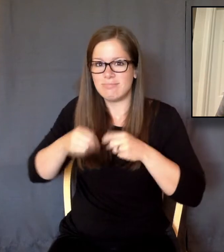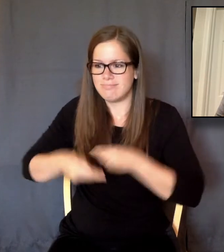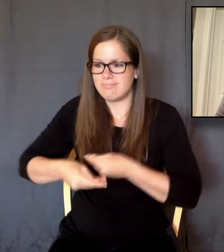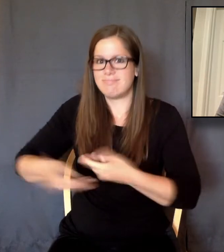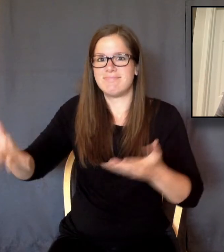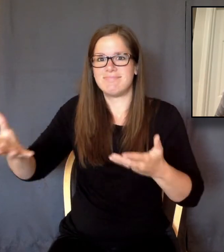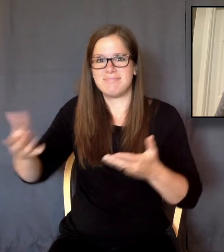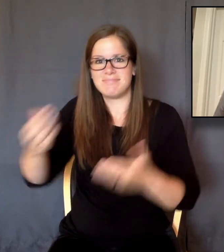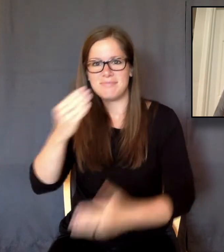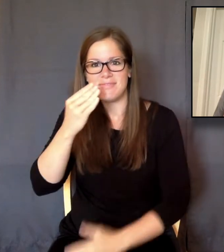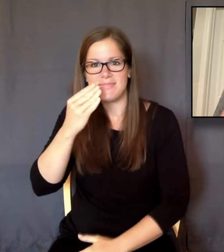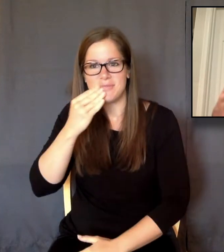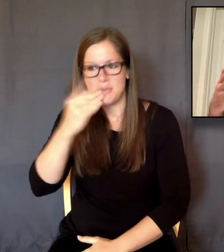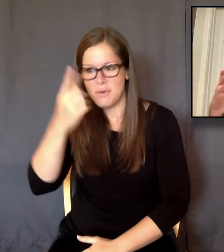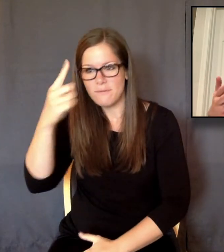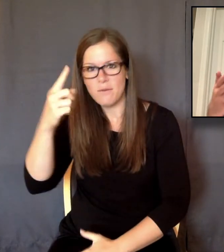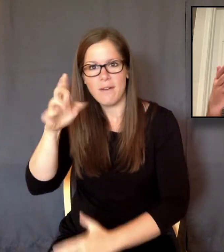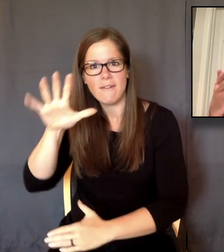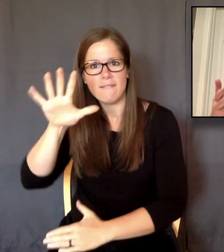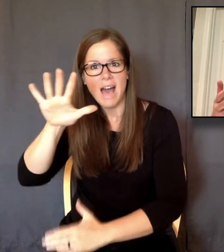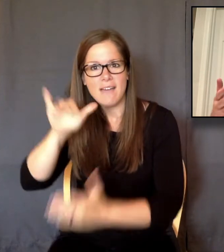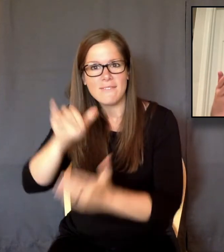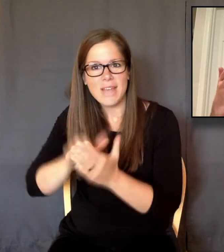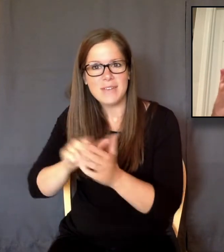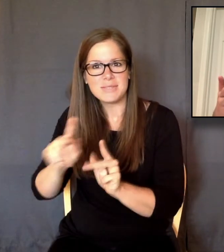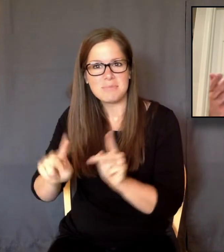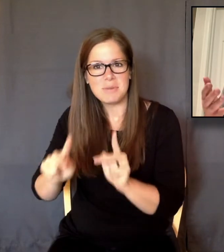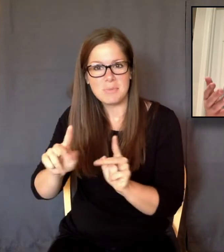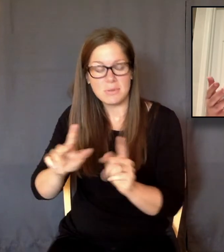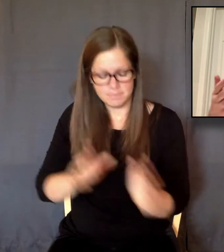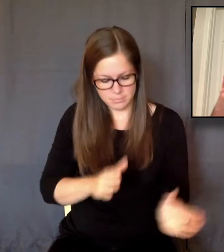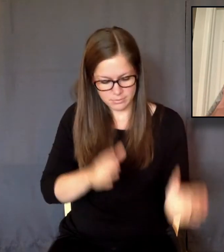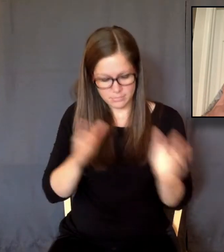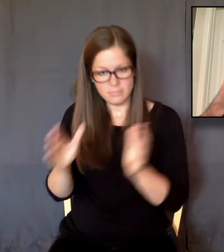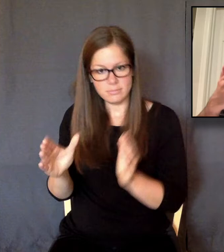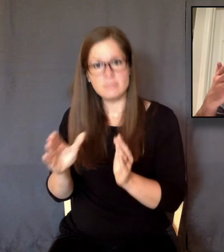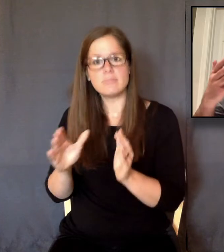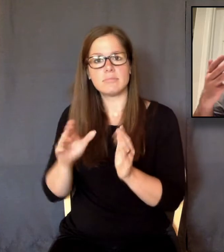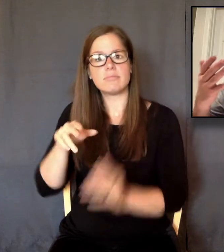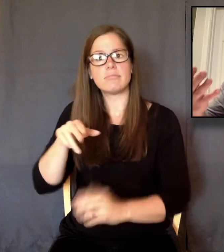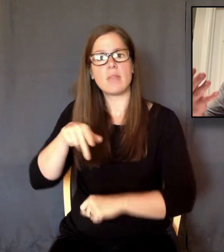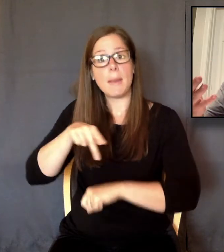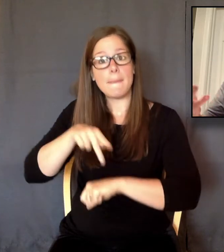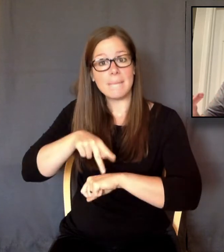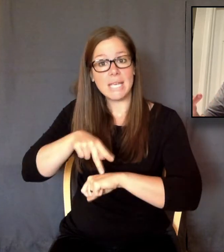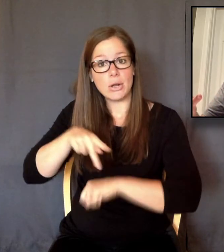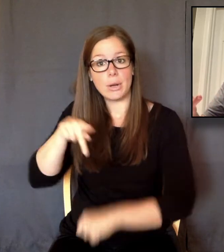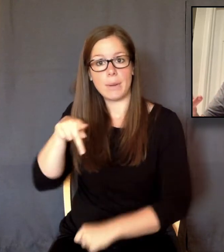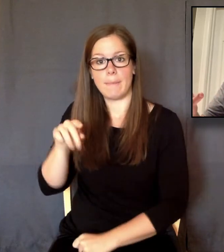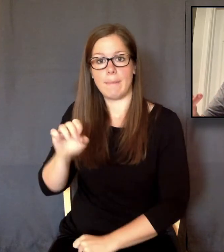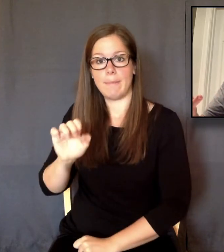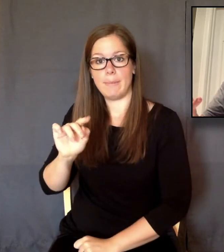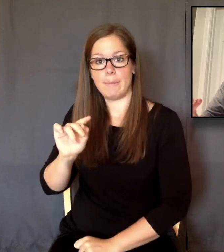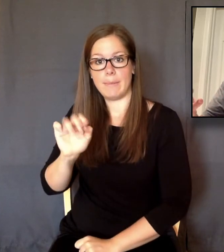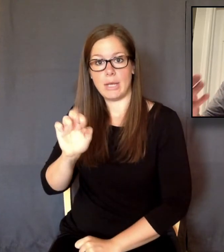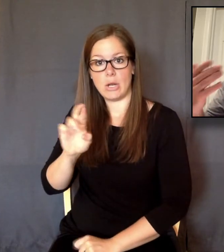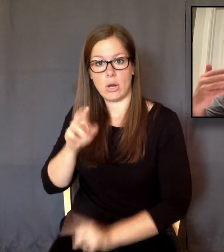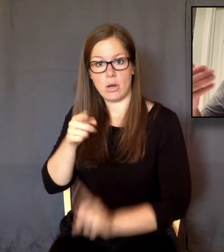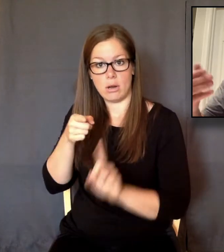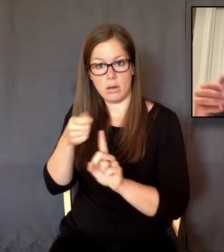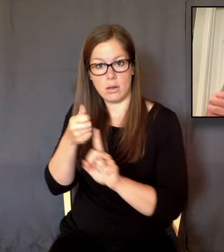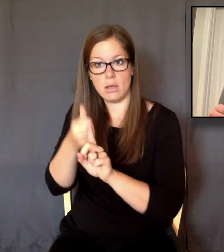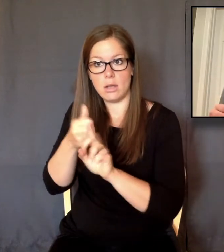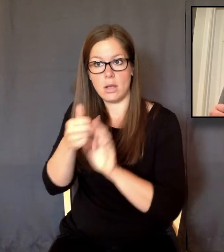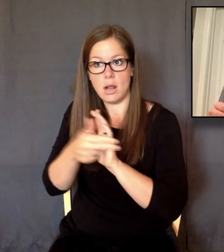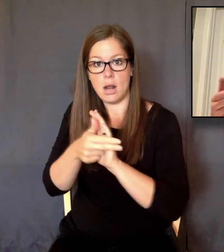confessing Jesus in verse 20, you are Christ, or the Christ of God. You are really, in a sense, the anointed one,